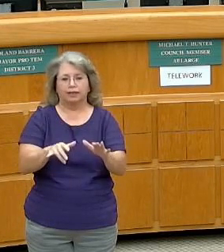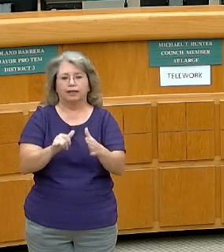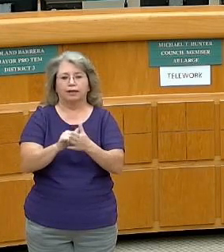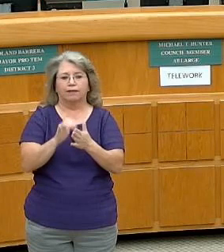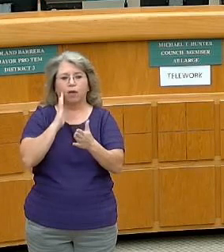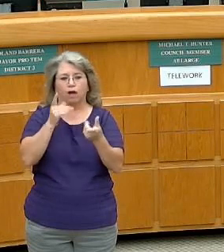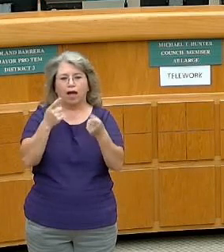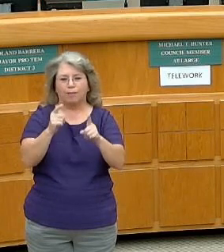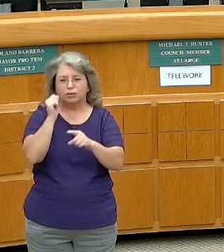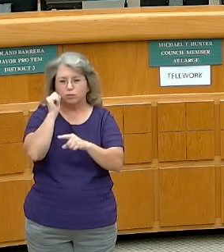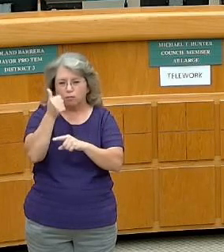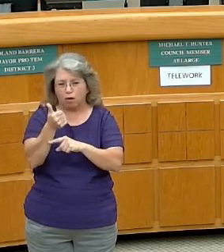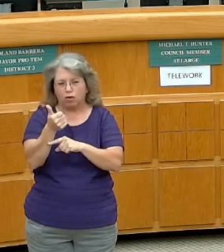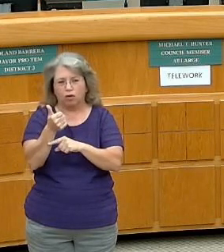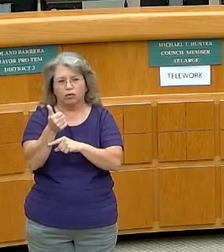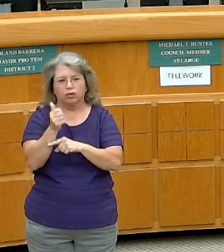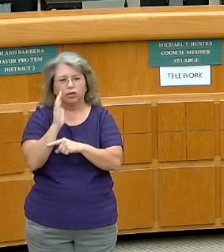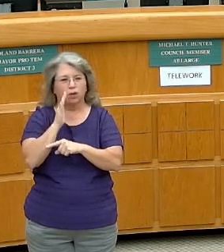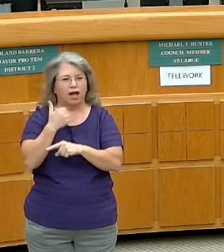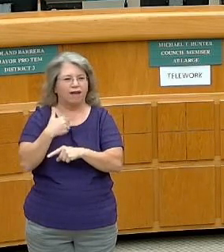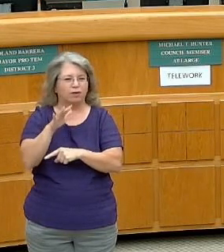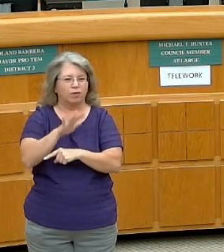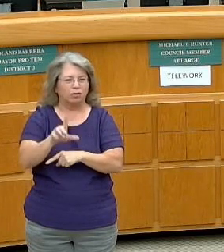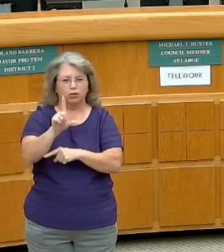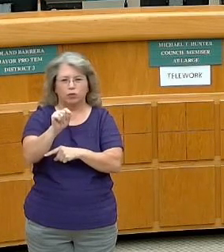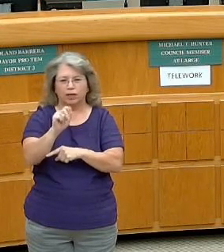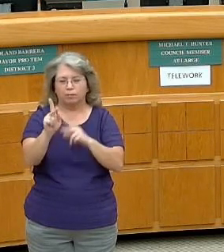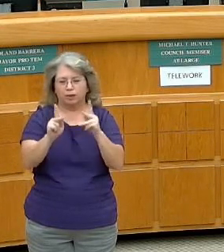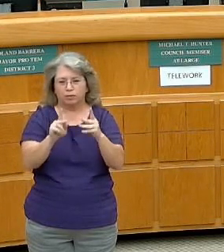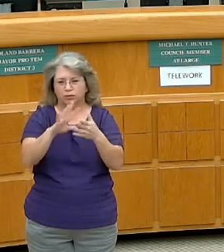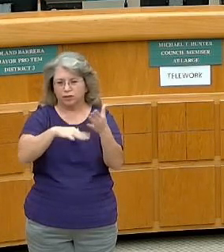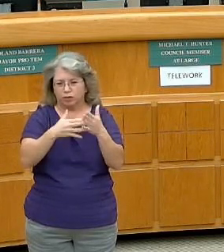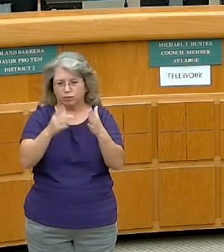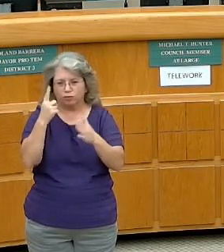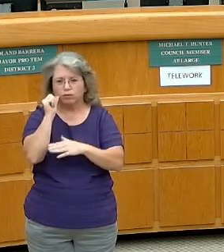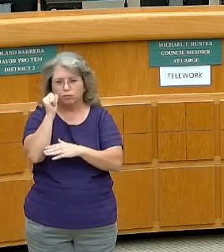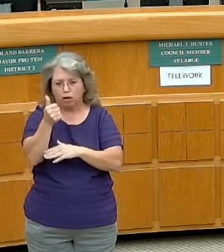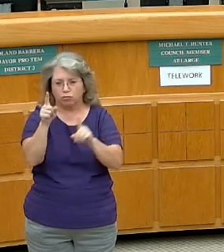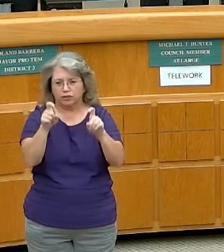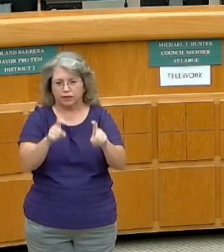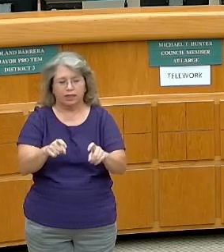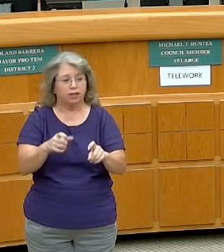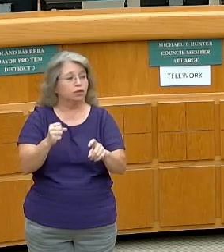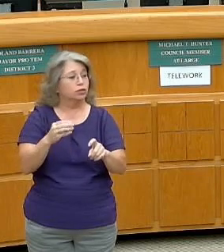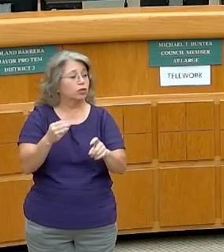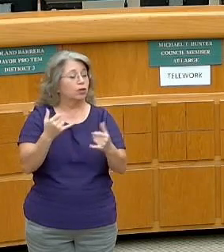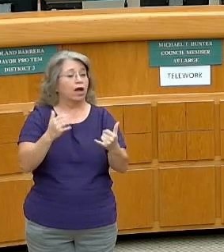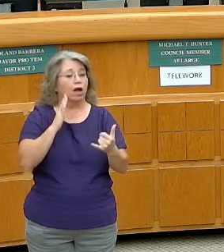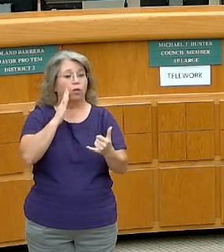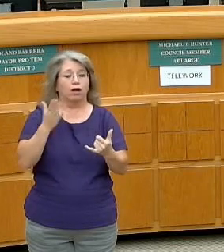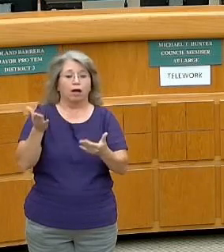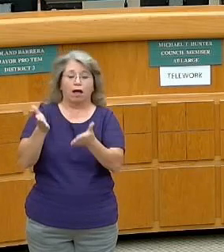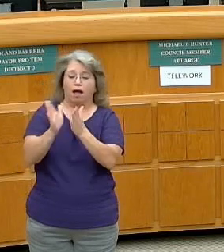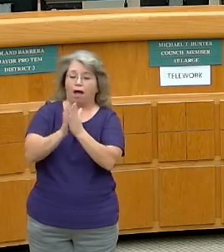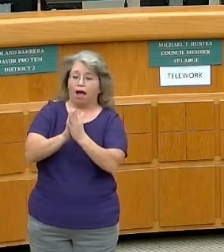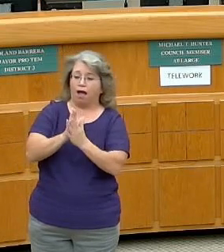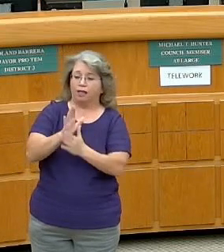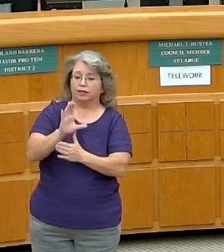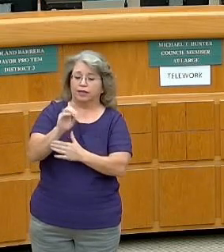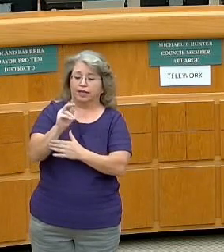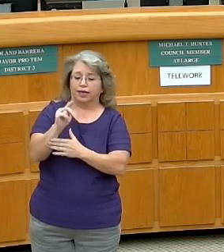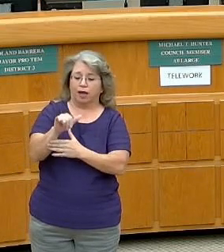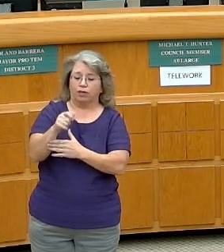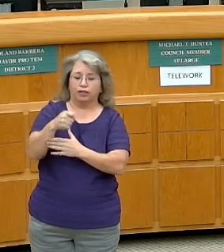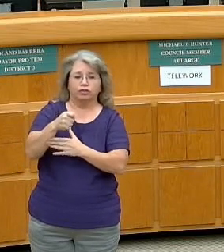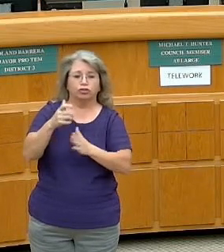that will go through that drive-through testing site tomorrow. So with that, let me have Nueces County Judge Barbara Canales come up for a few minutes